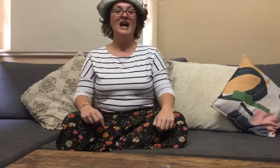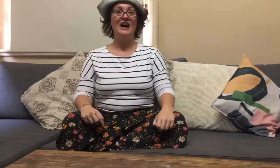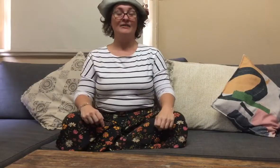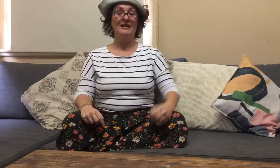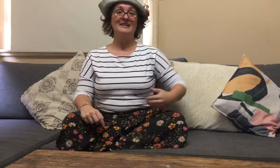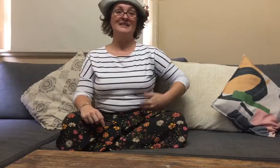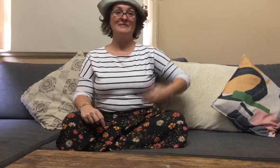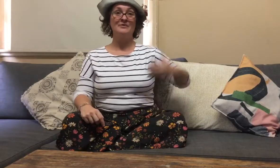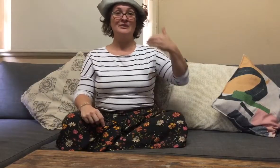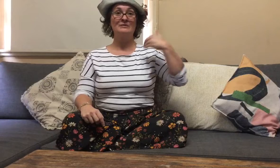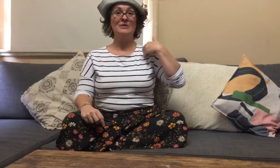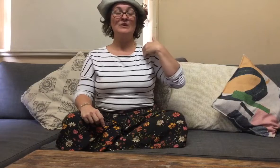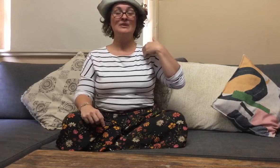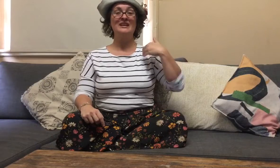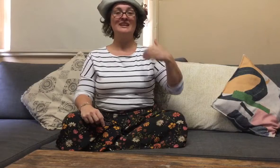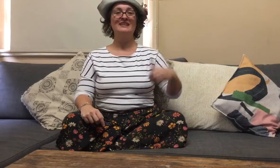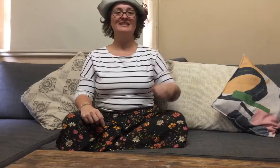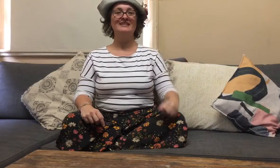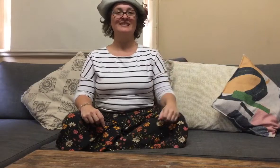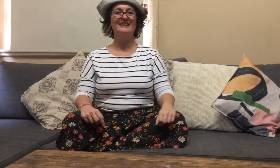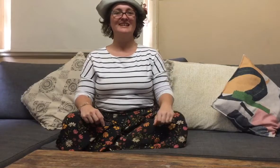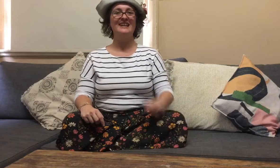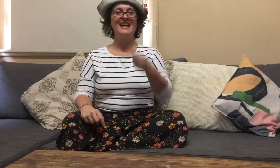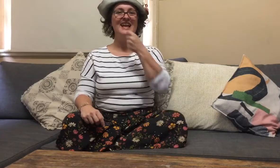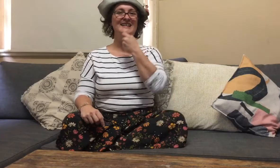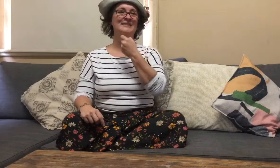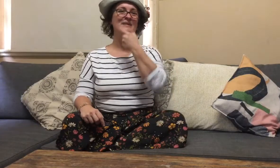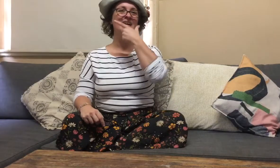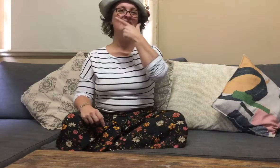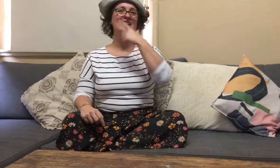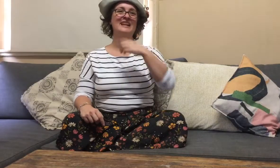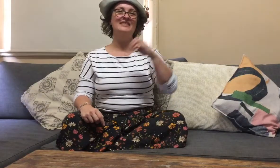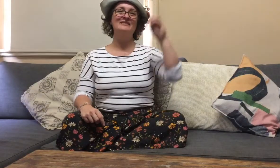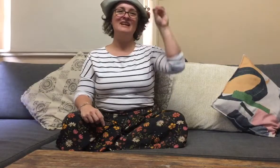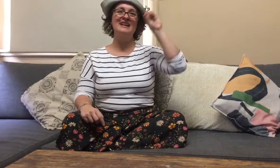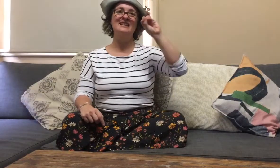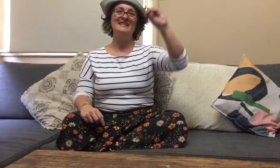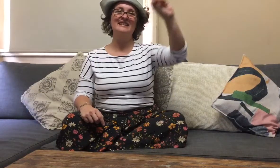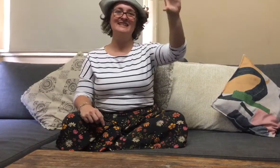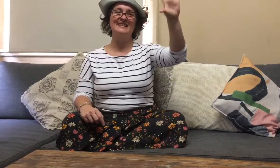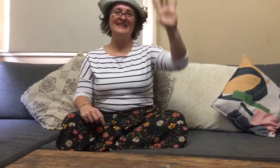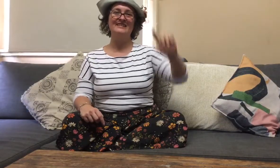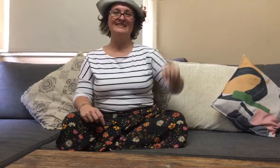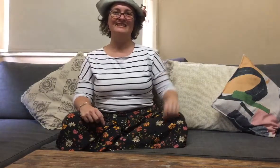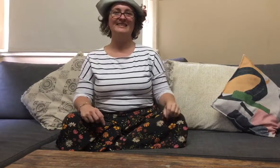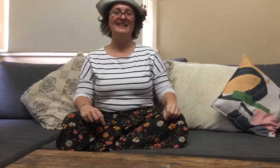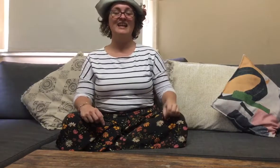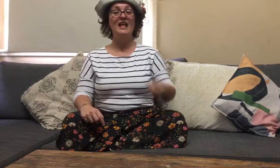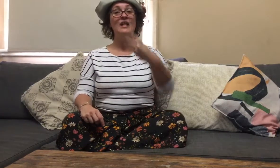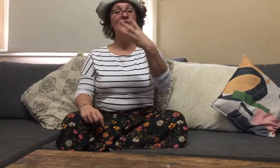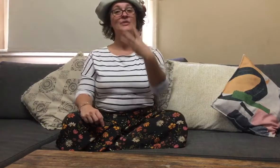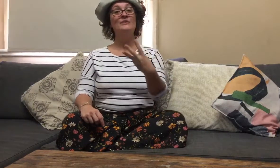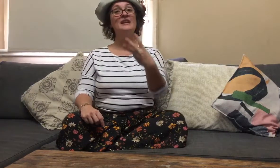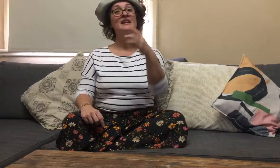I rise up this morning and smile at the rising sun. 3